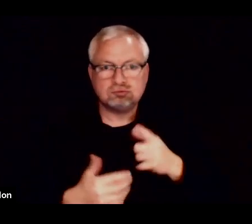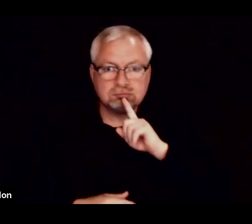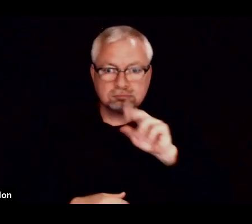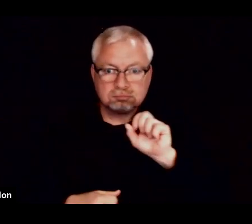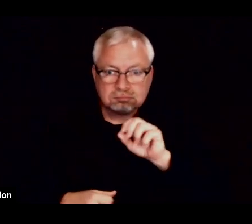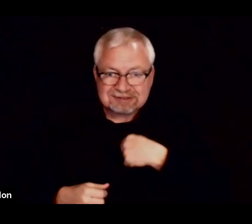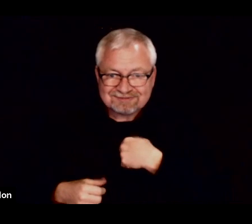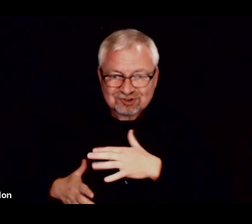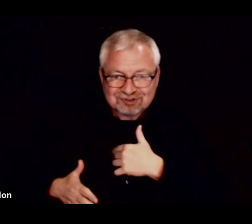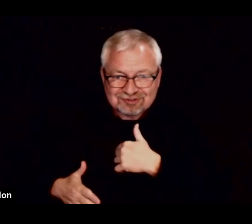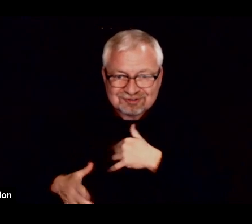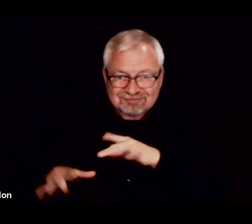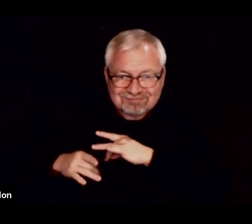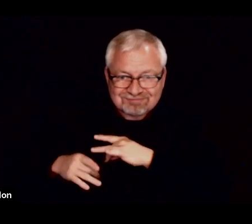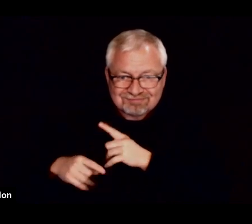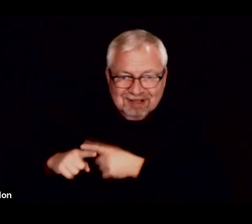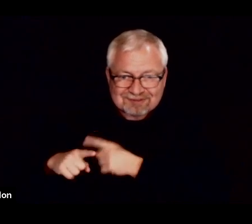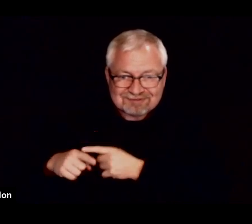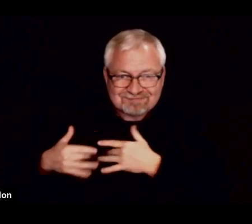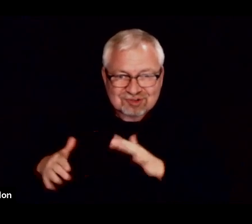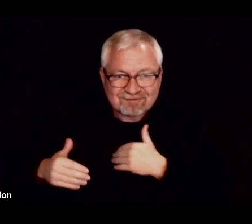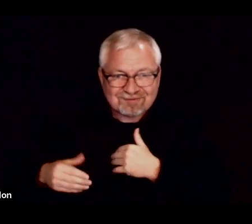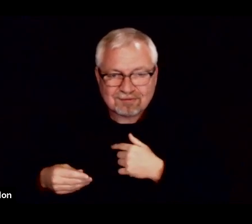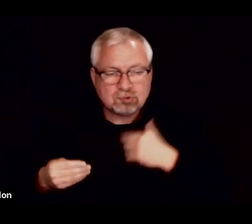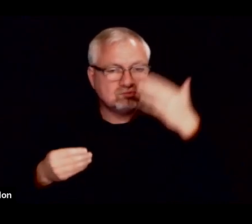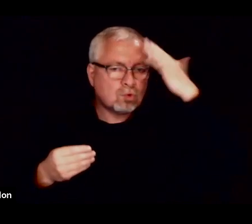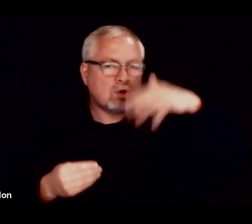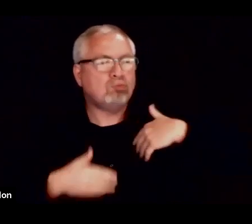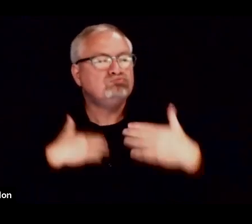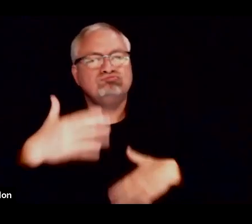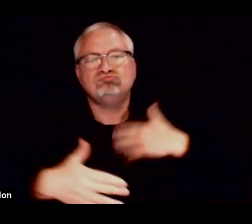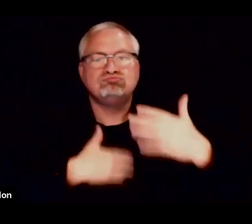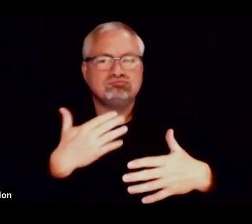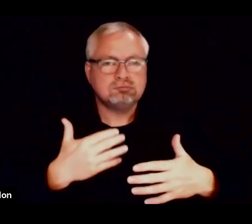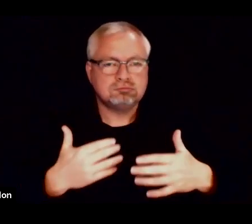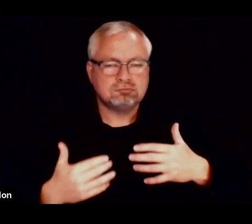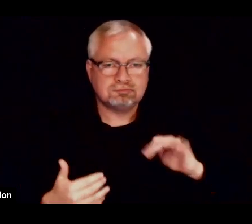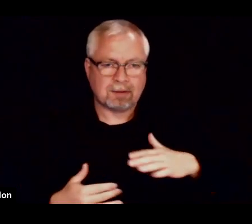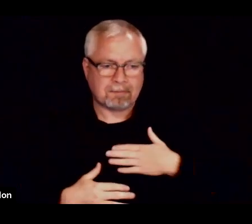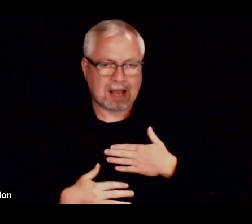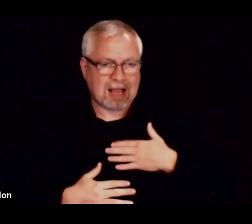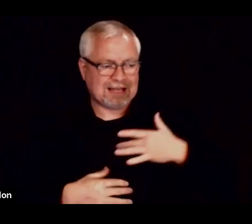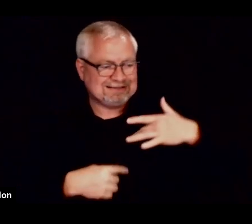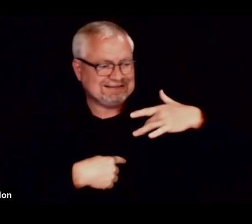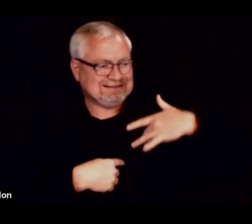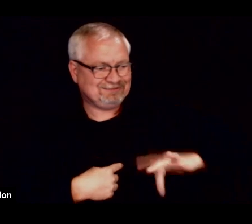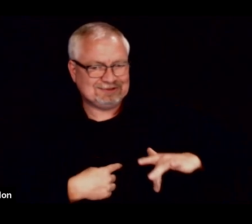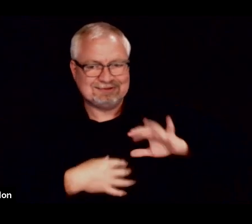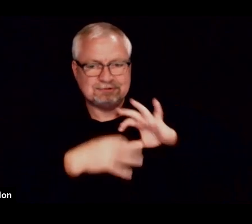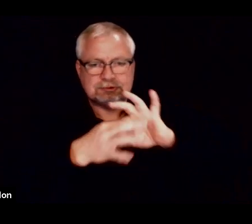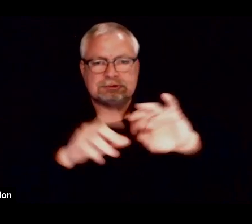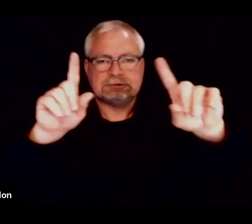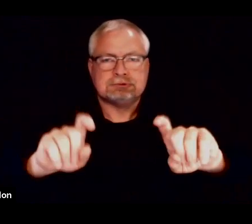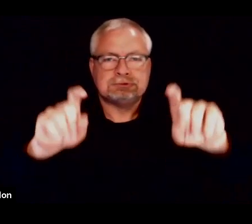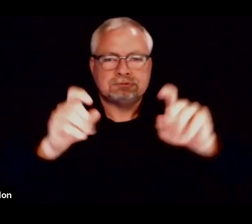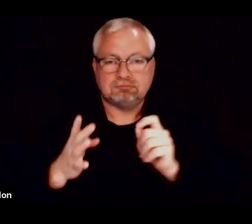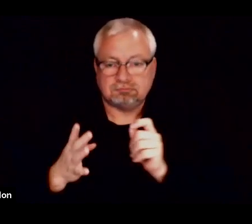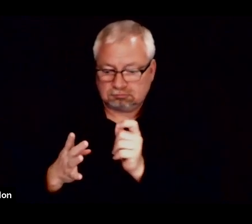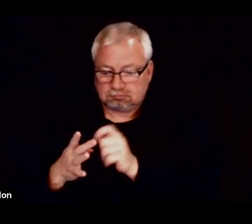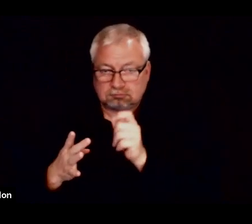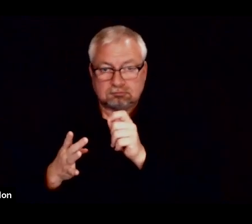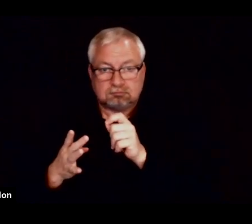Sensitivity is being able to detect and pick up the antibody for the thing